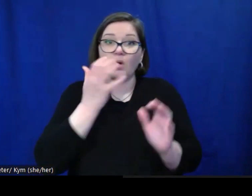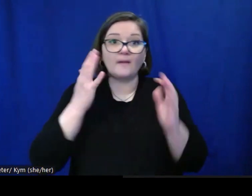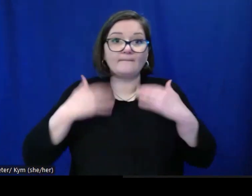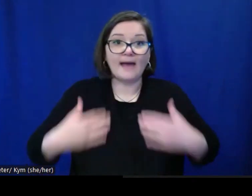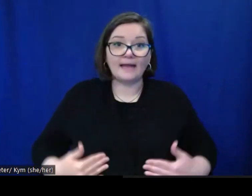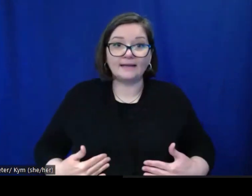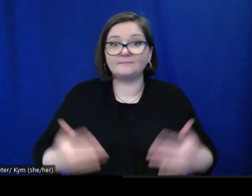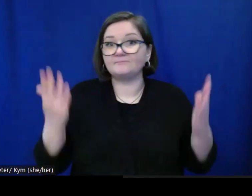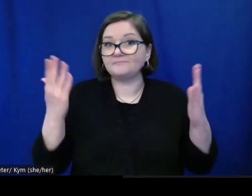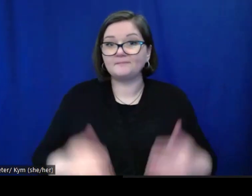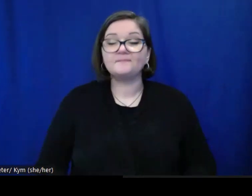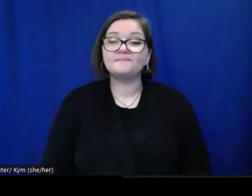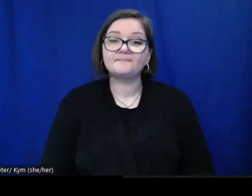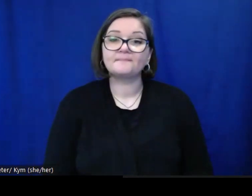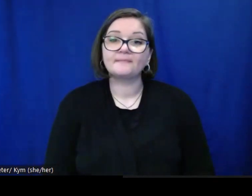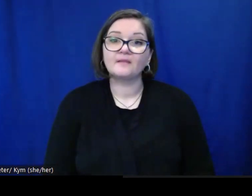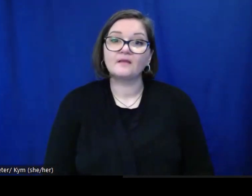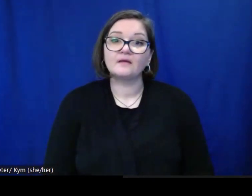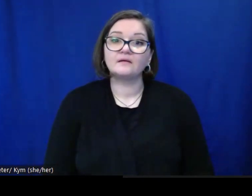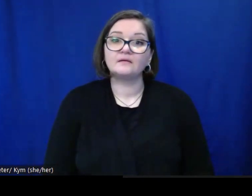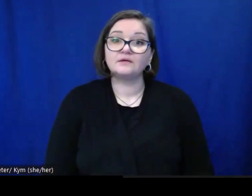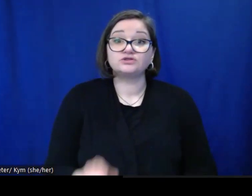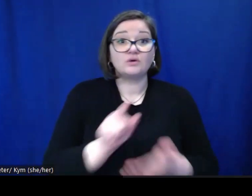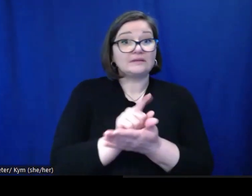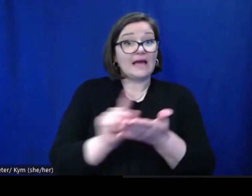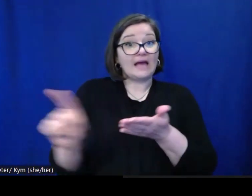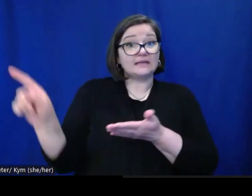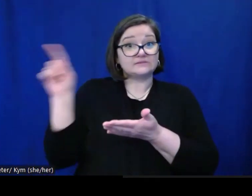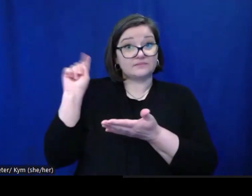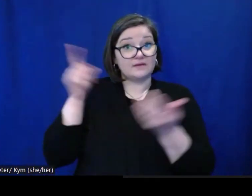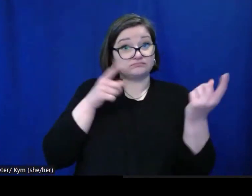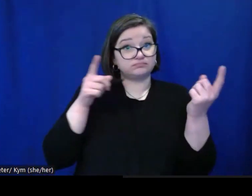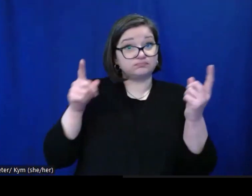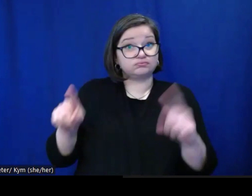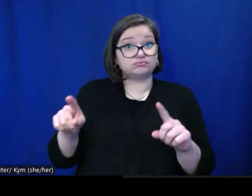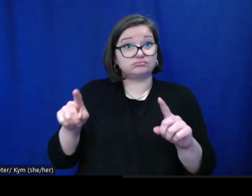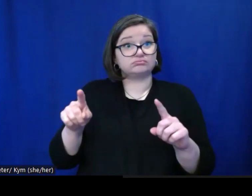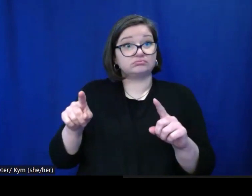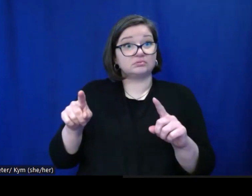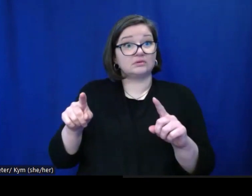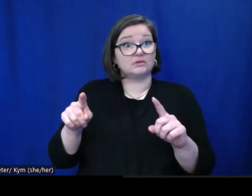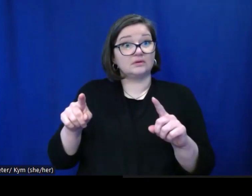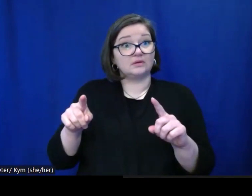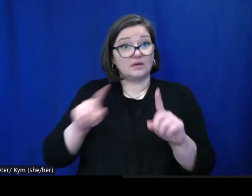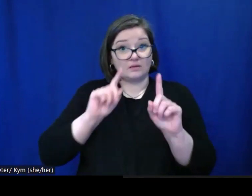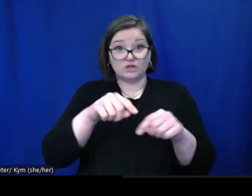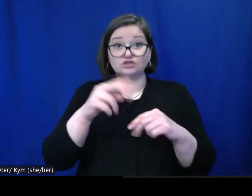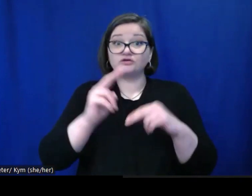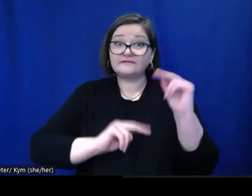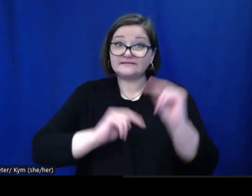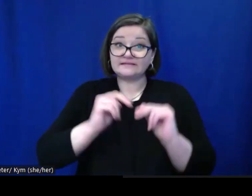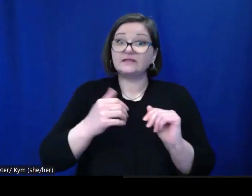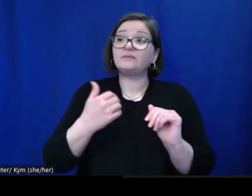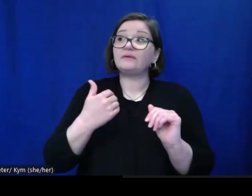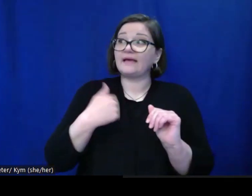body. Last week I was in a facility and there was a